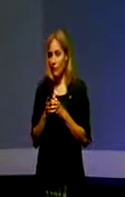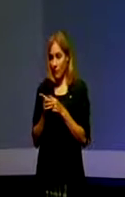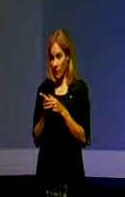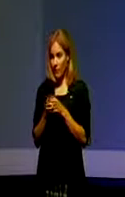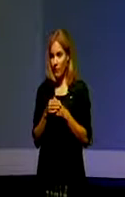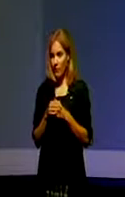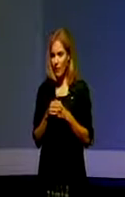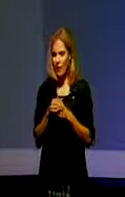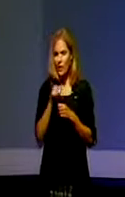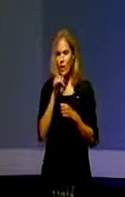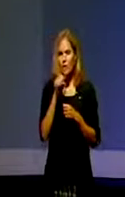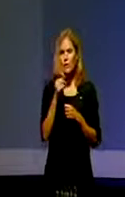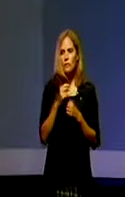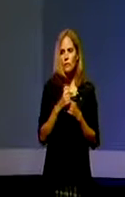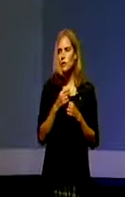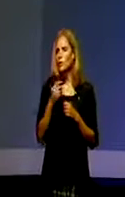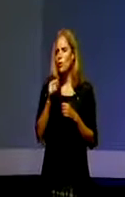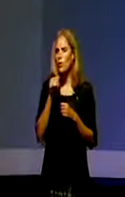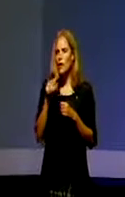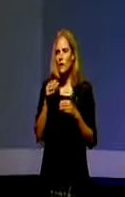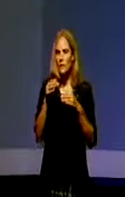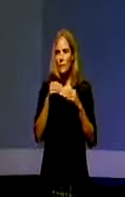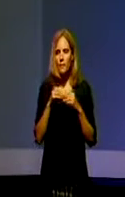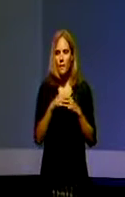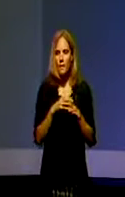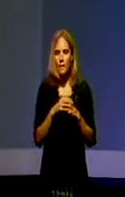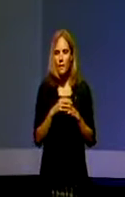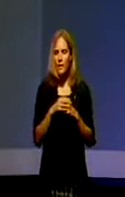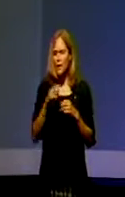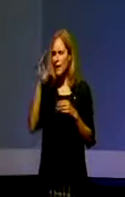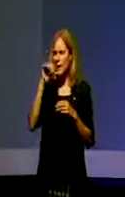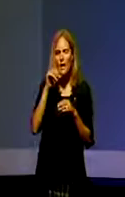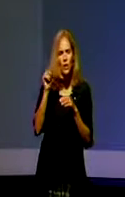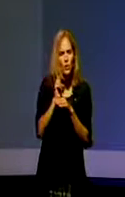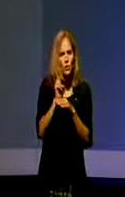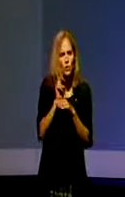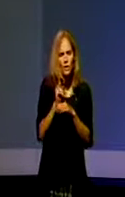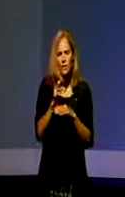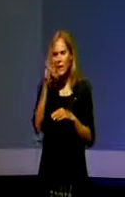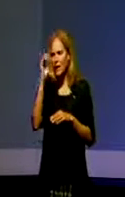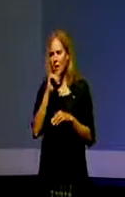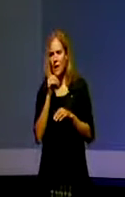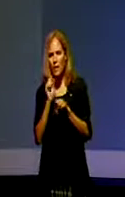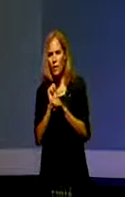but don't take that for God not using you and God not at work.